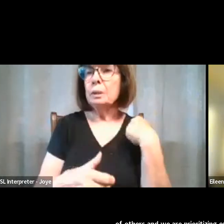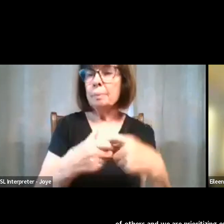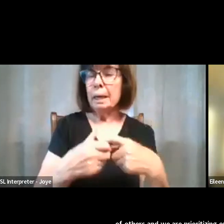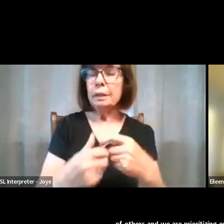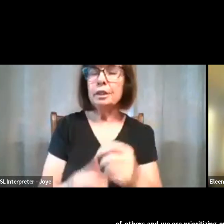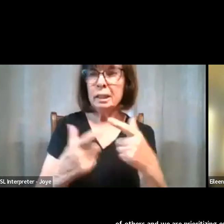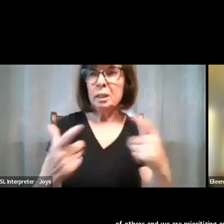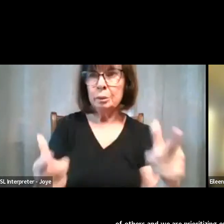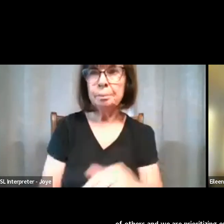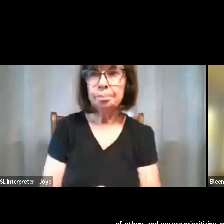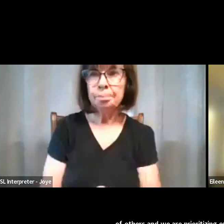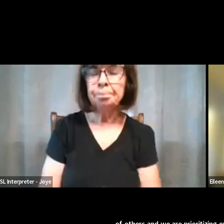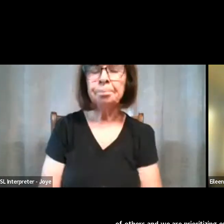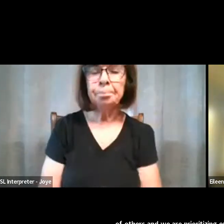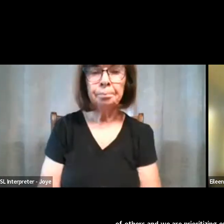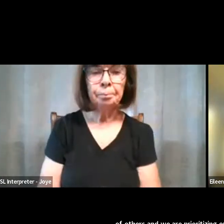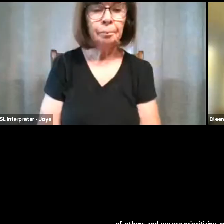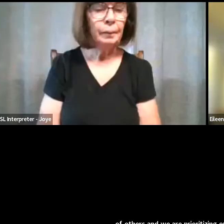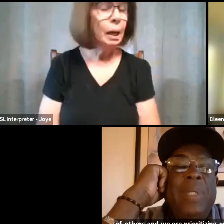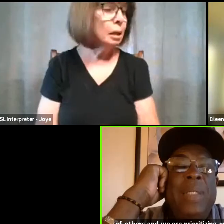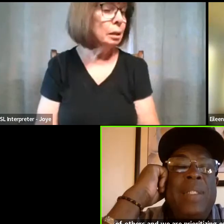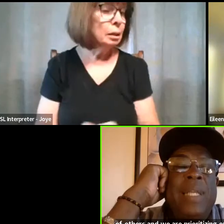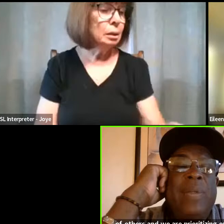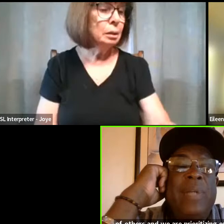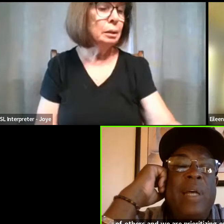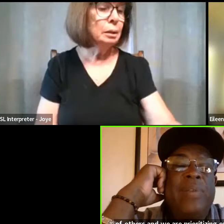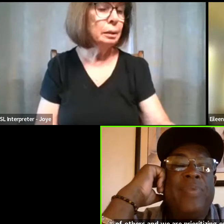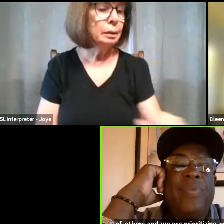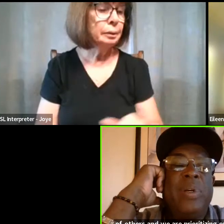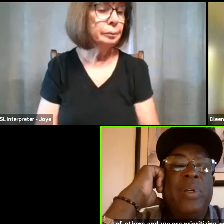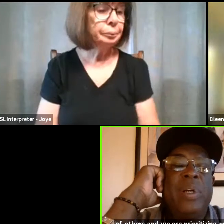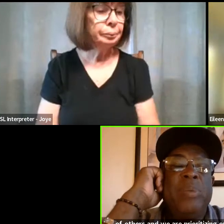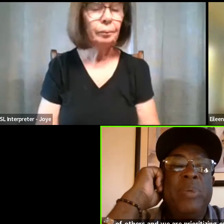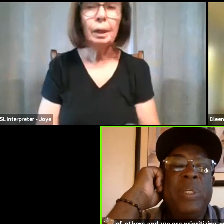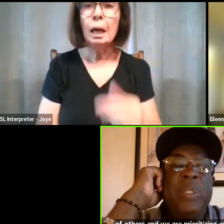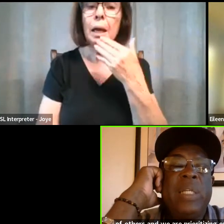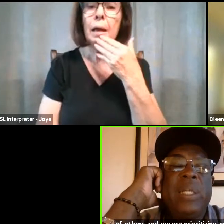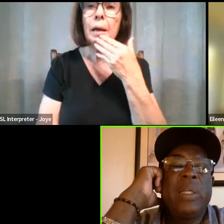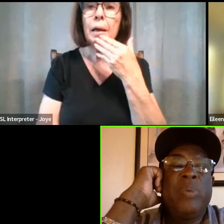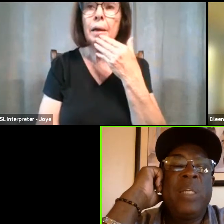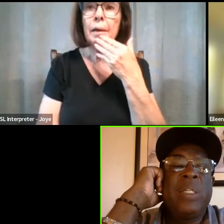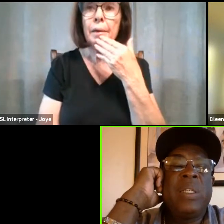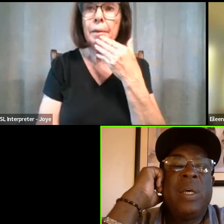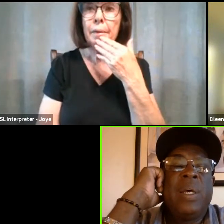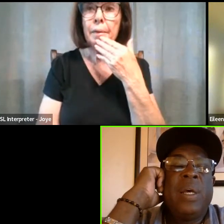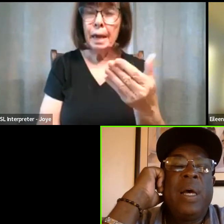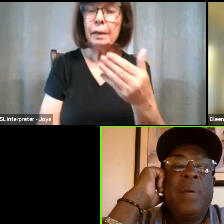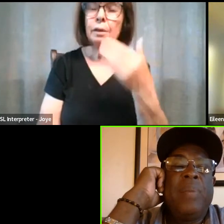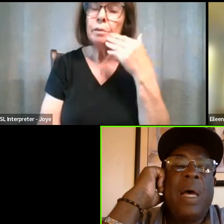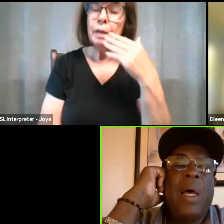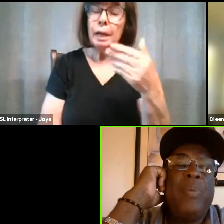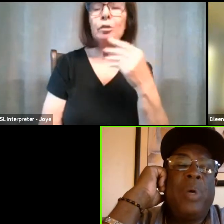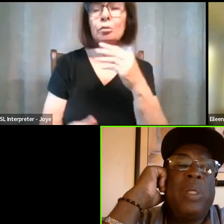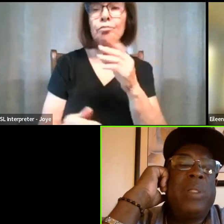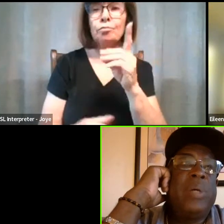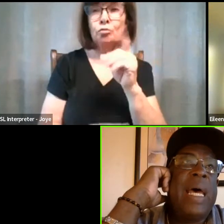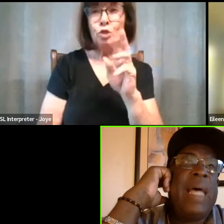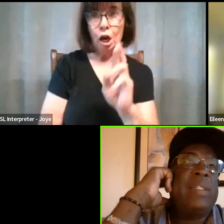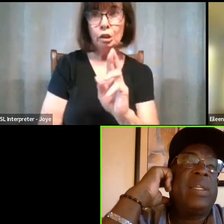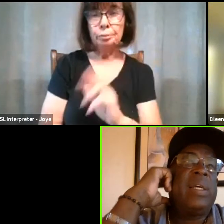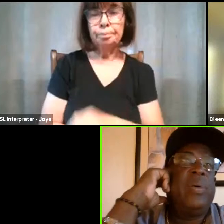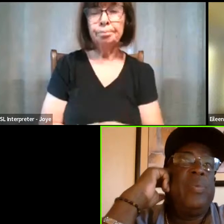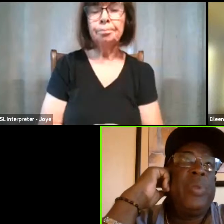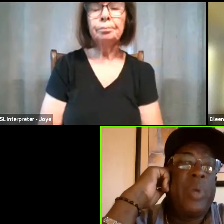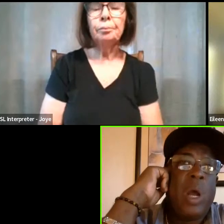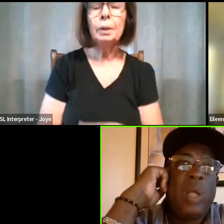Gary? Thank you. Yes, thank you, Doctor, for your presentation and your presence. I want to